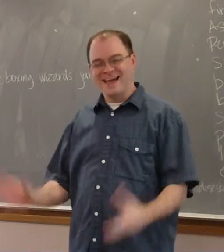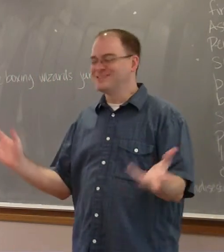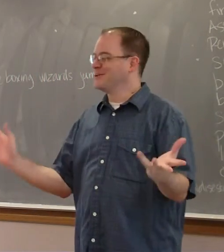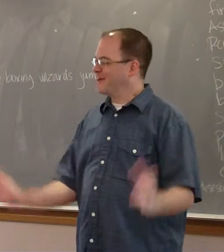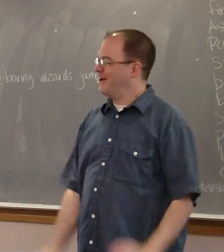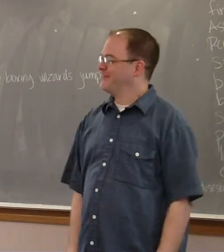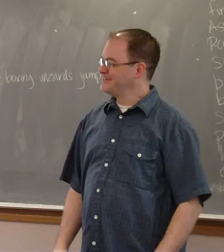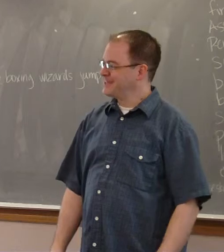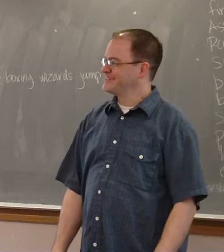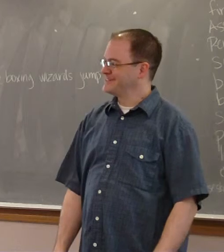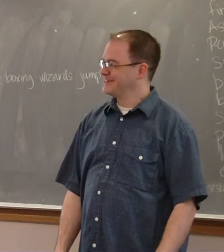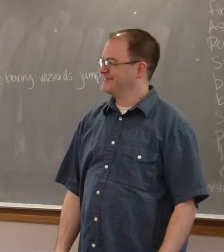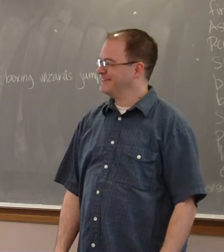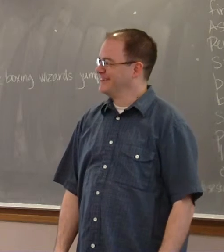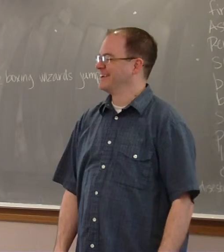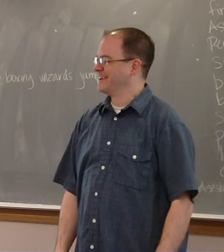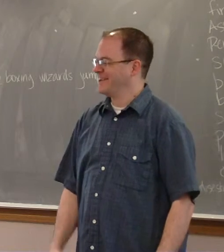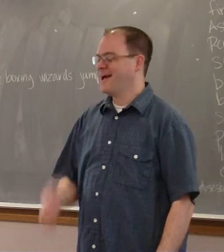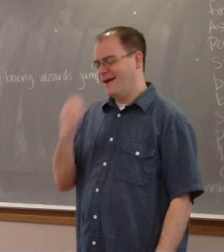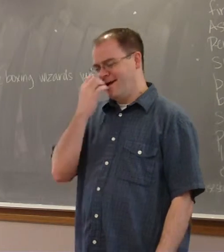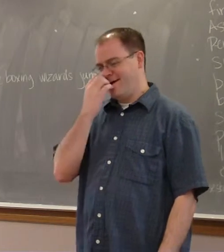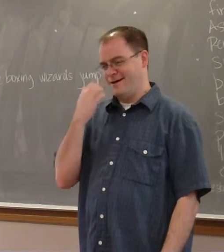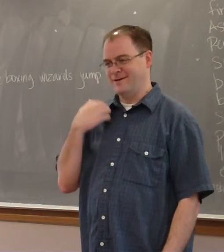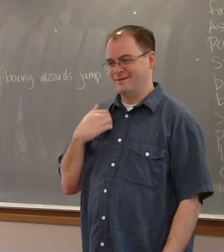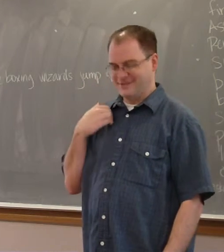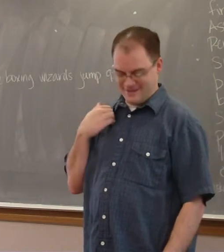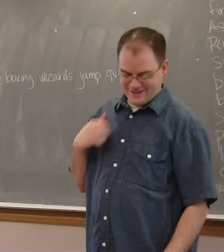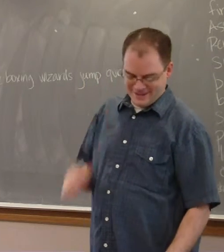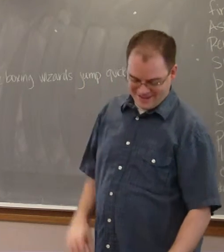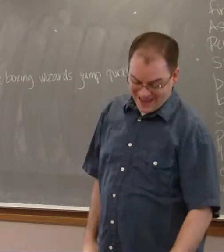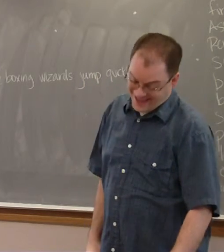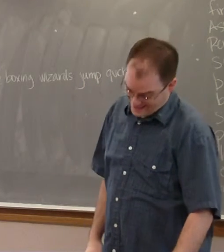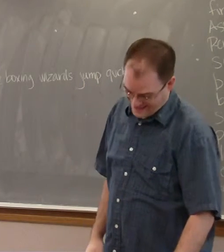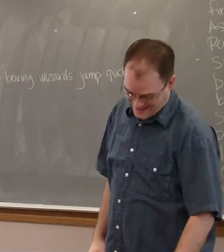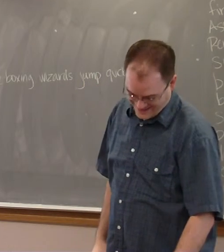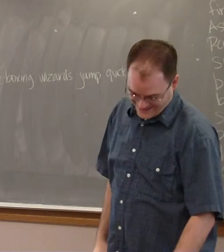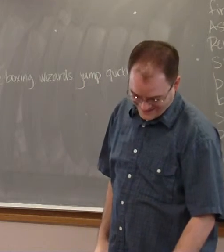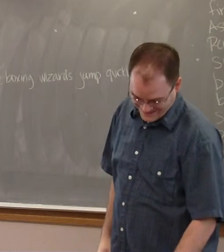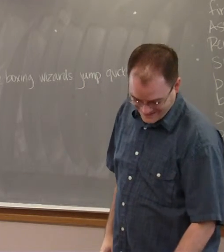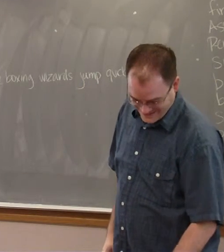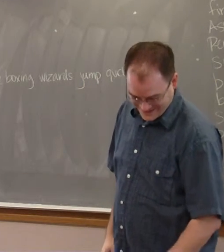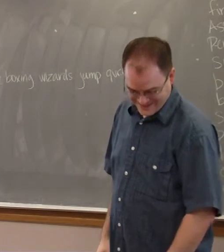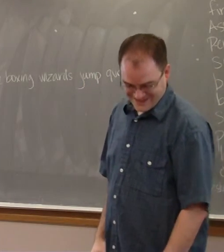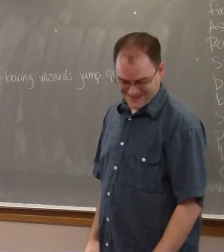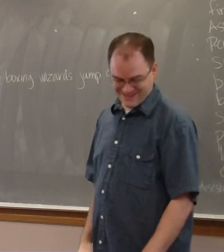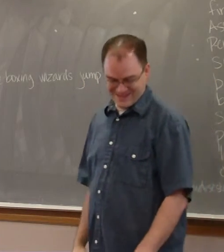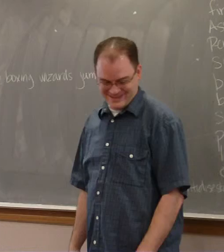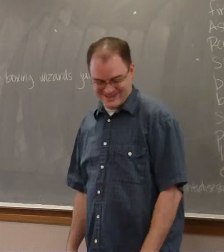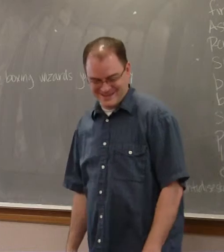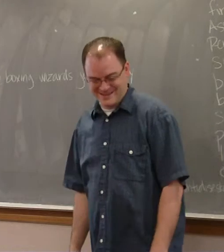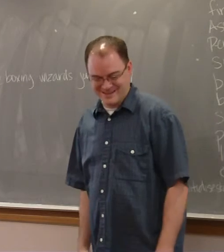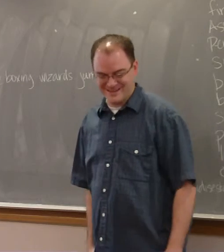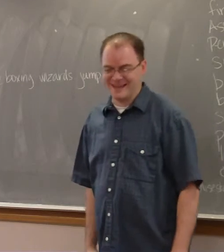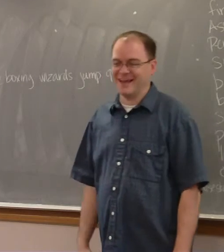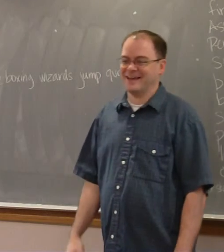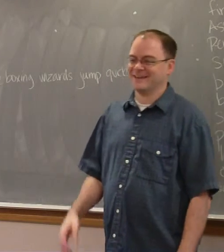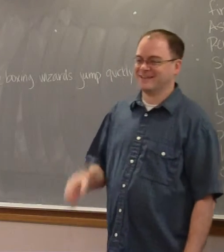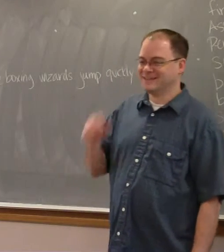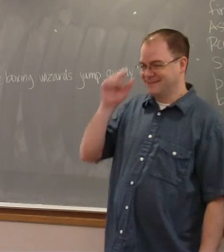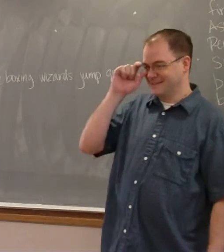That joke always gets a chuckle. From the guys. Yeah. This is Elder's Quorum.